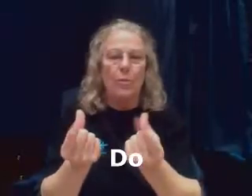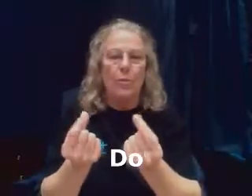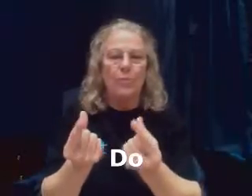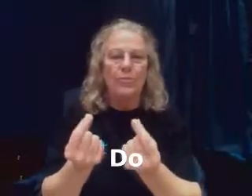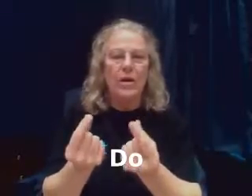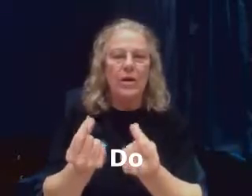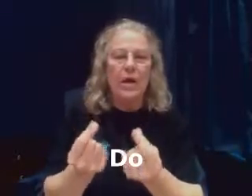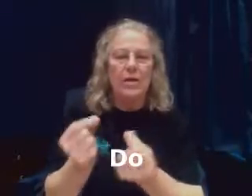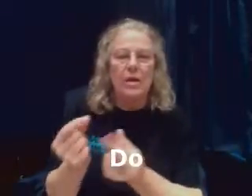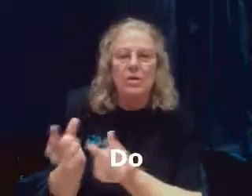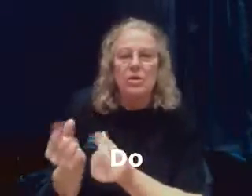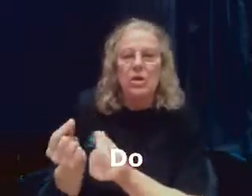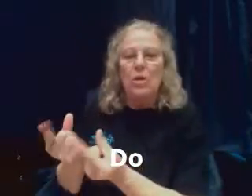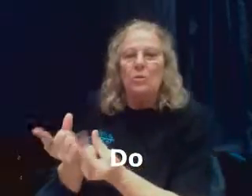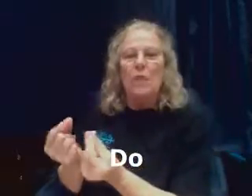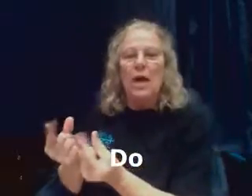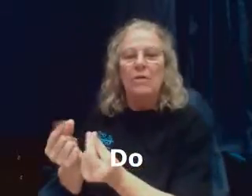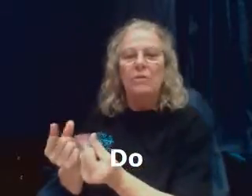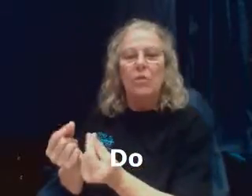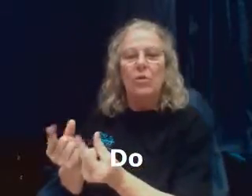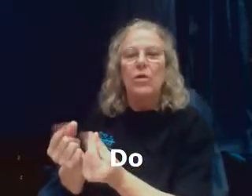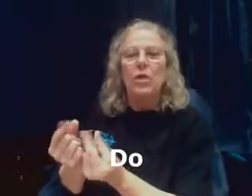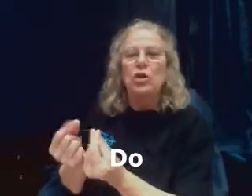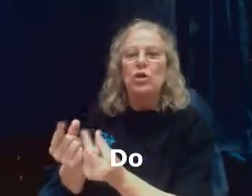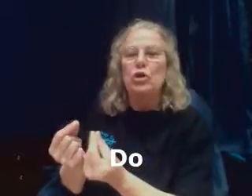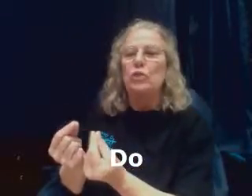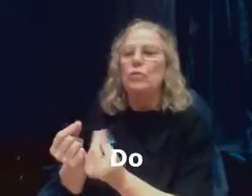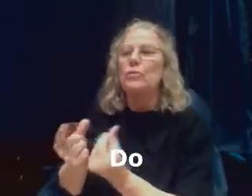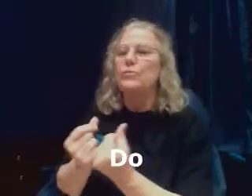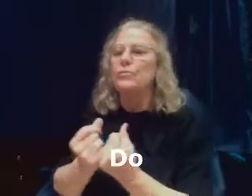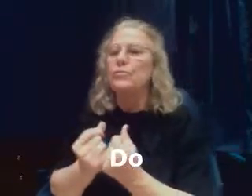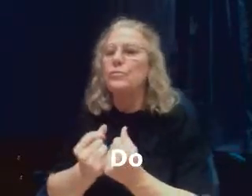pointer finger, and they just back and forth. Do.